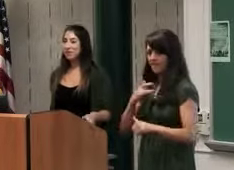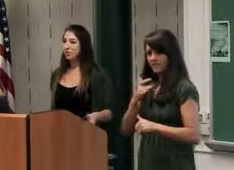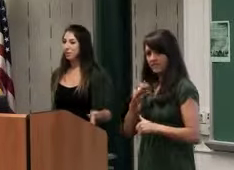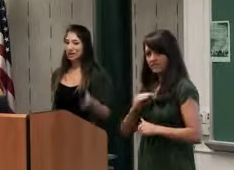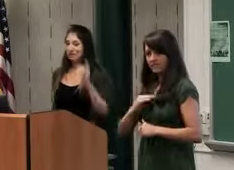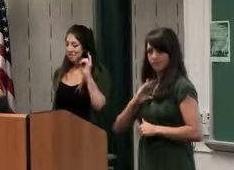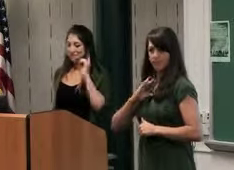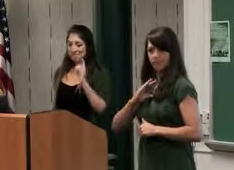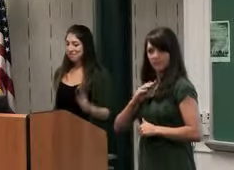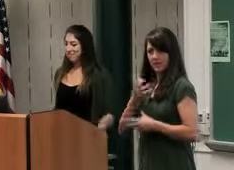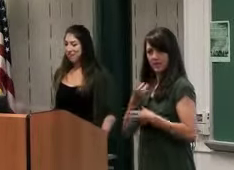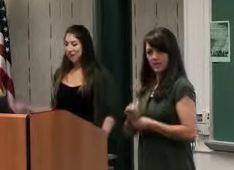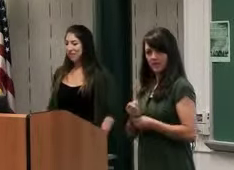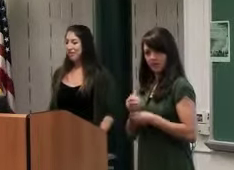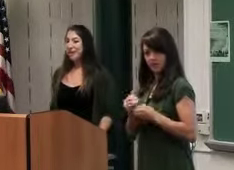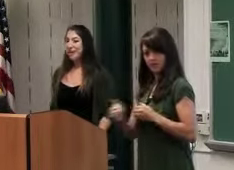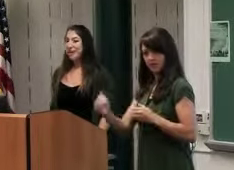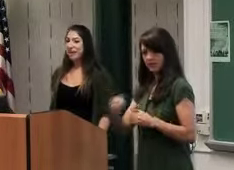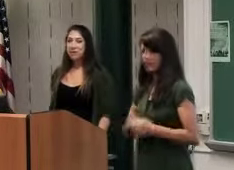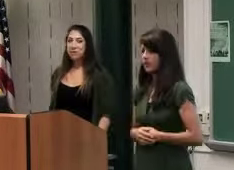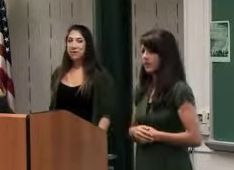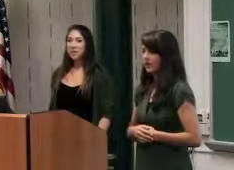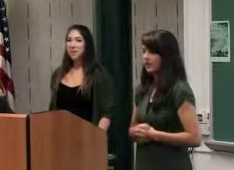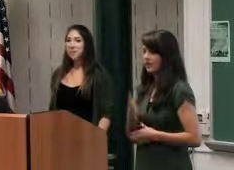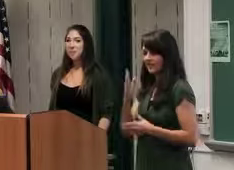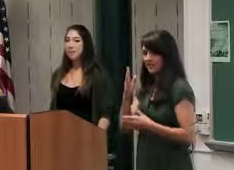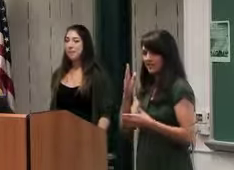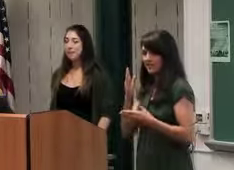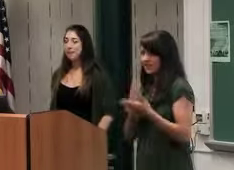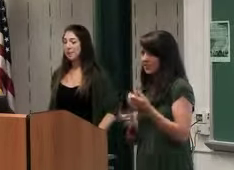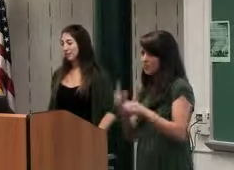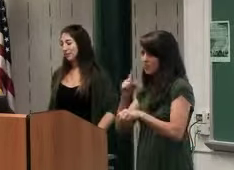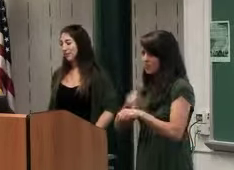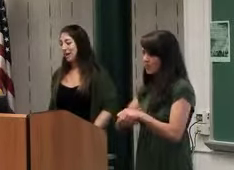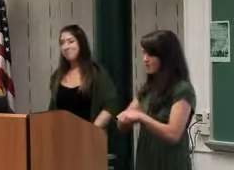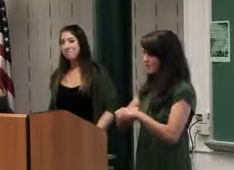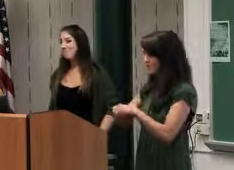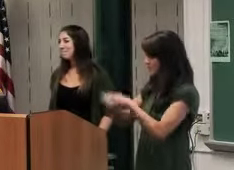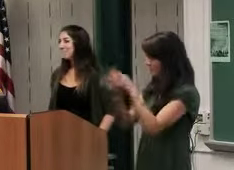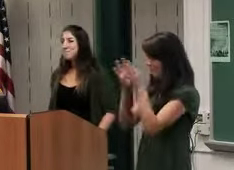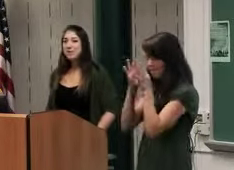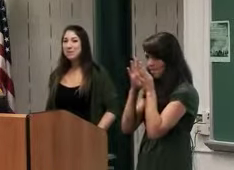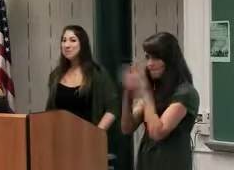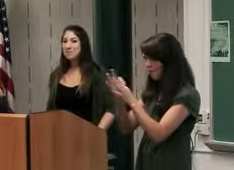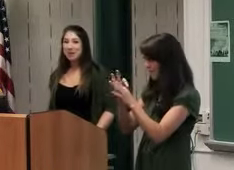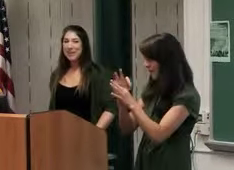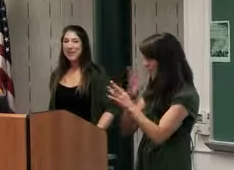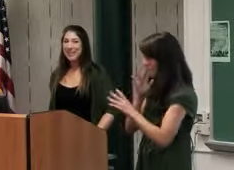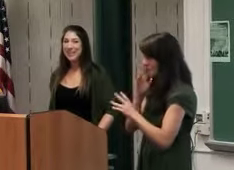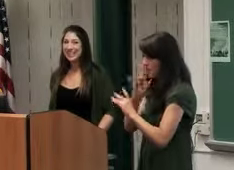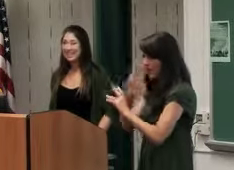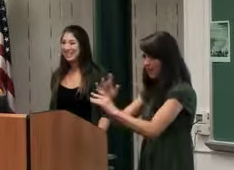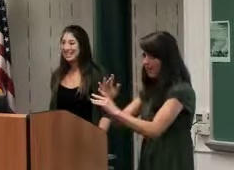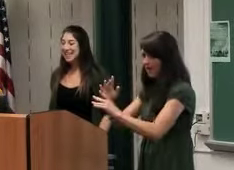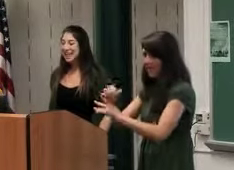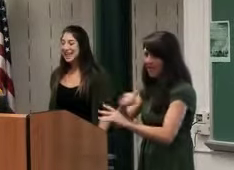had moments where right on the dot, I got every word, and then most of the time, wasn't so